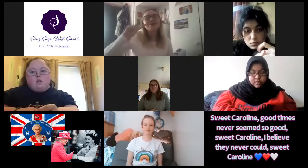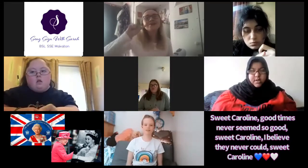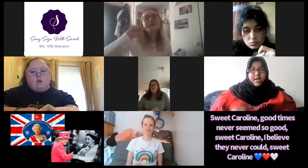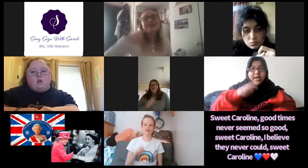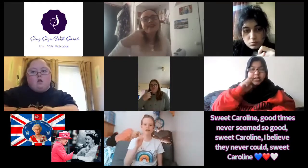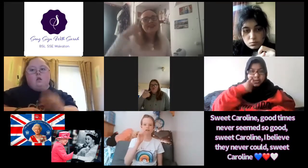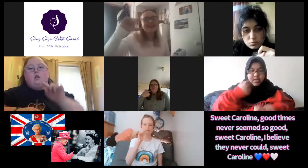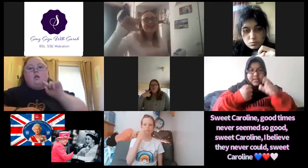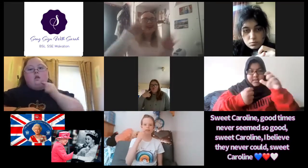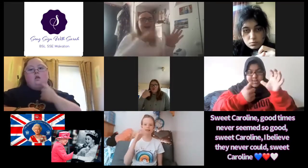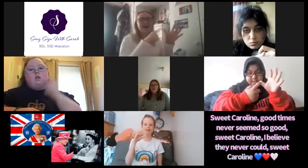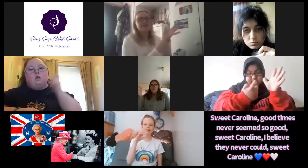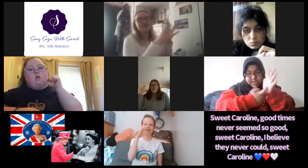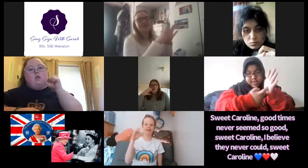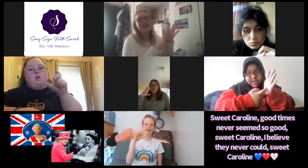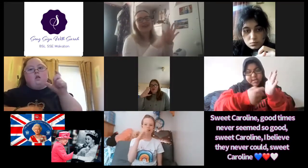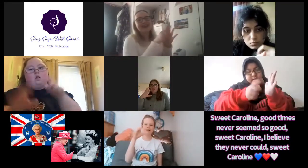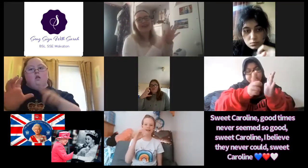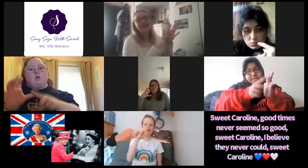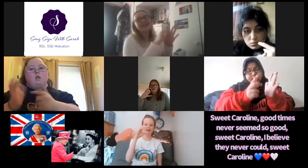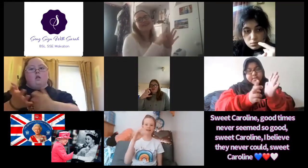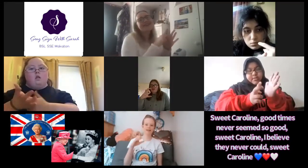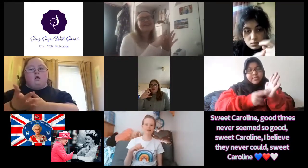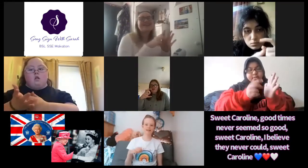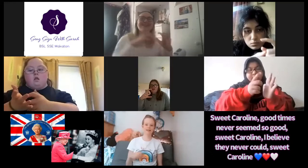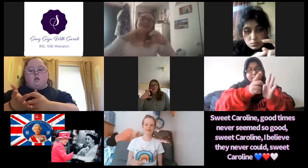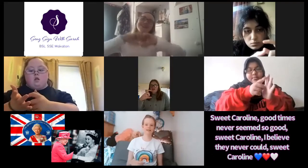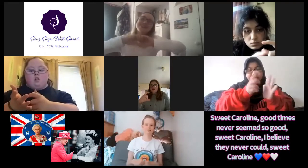Sweet Caroline